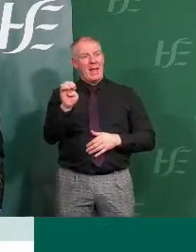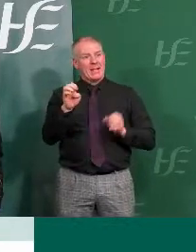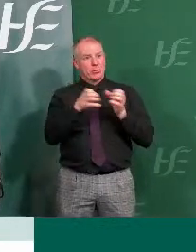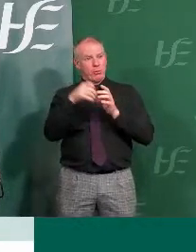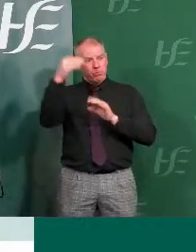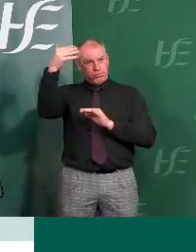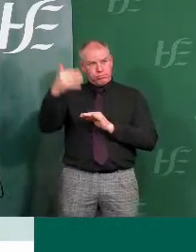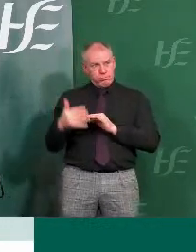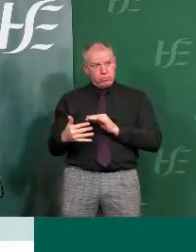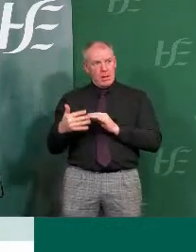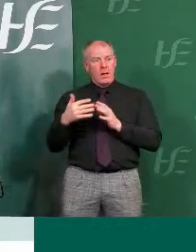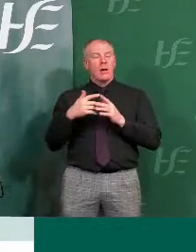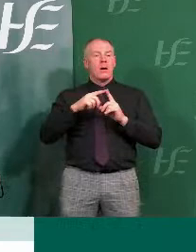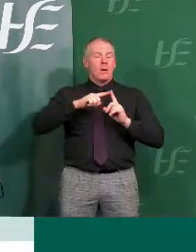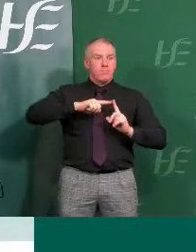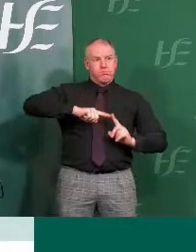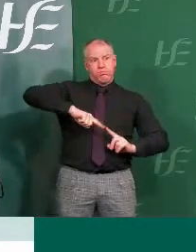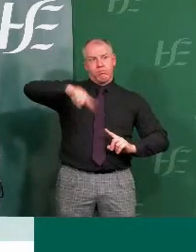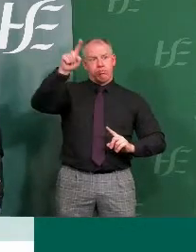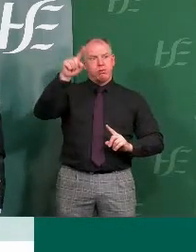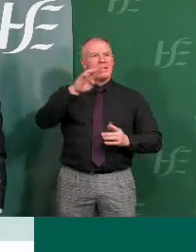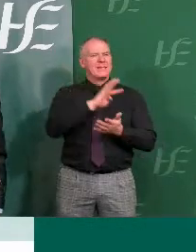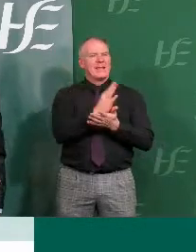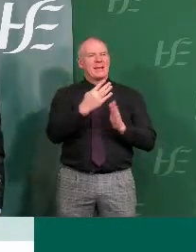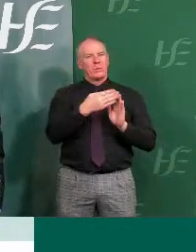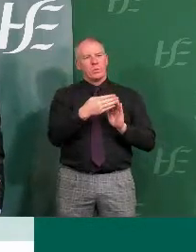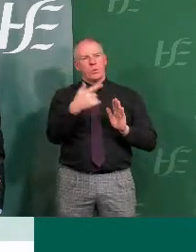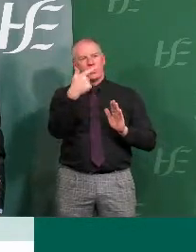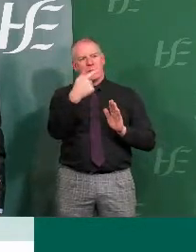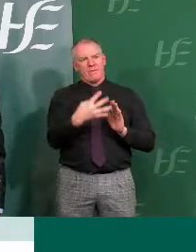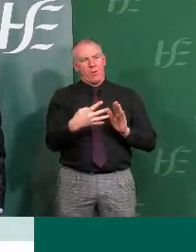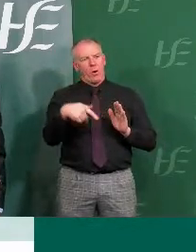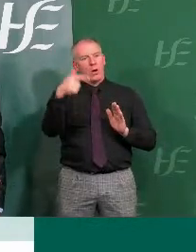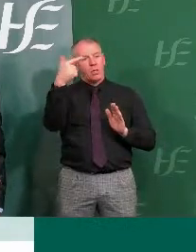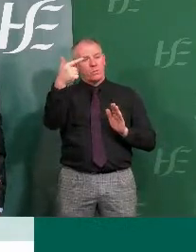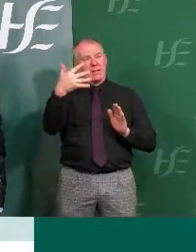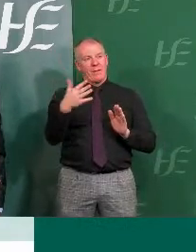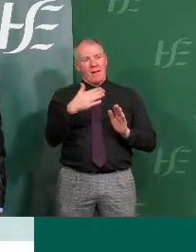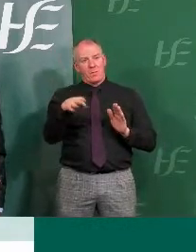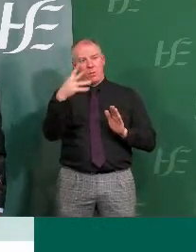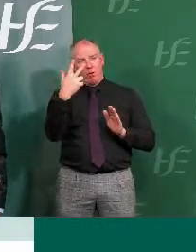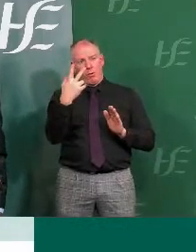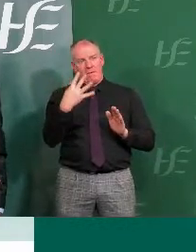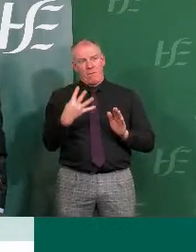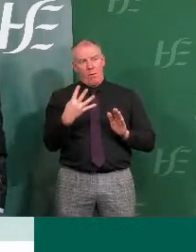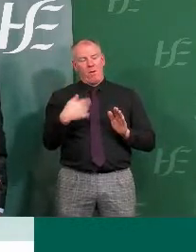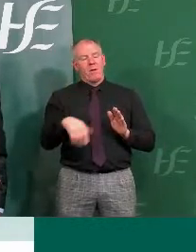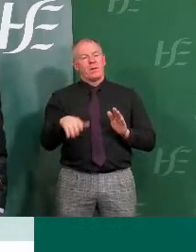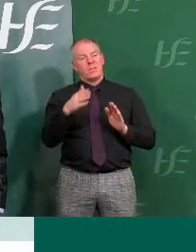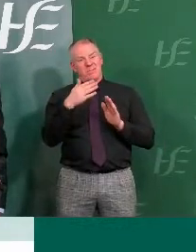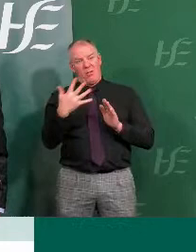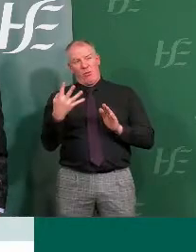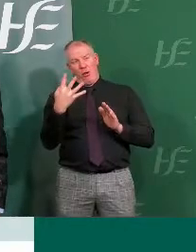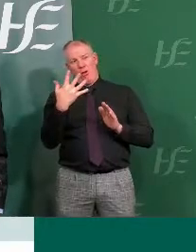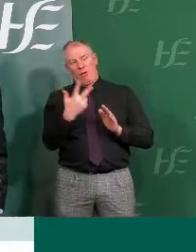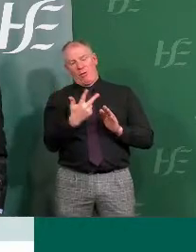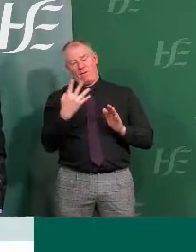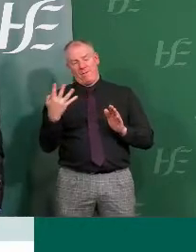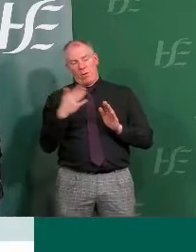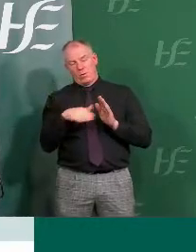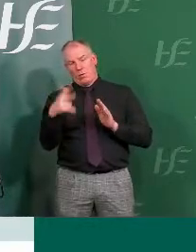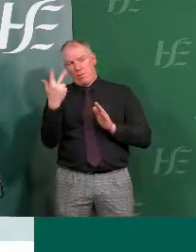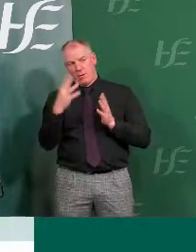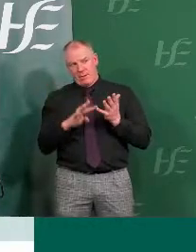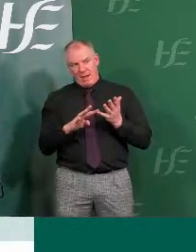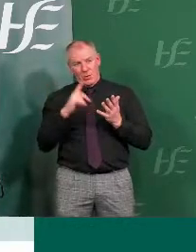instance showing that big rise. If you look at the 1924, 25, 34, 35, 40, big step in age group. There's the booster. Those dotted